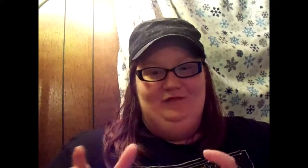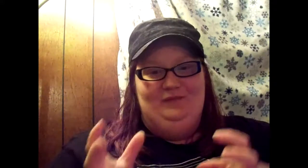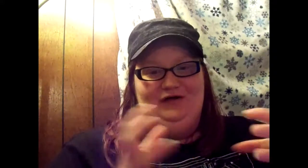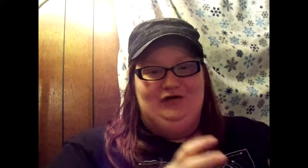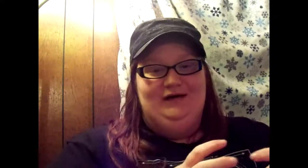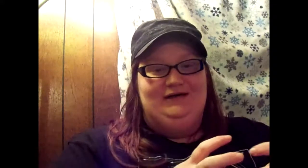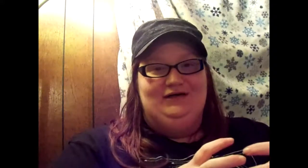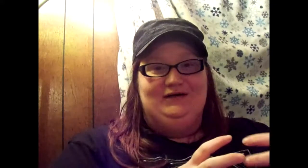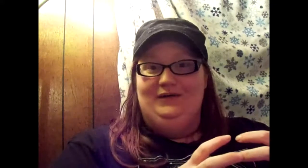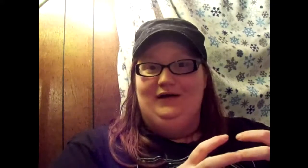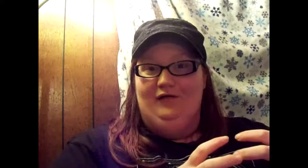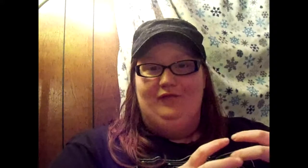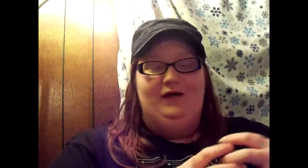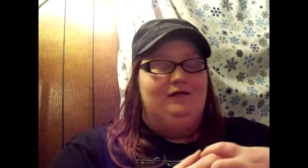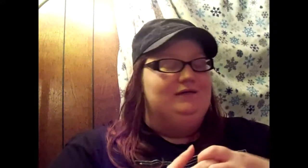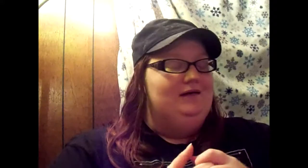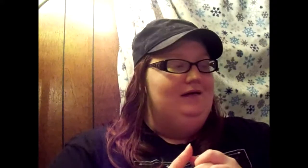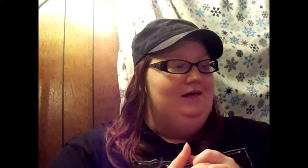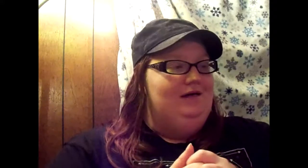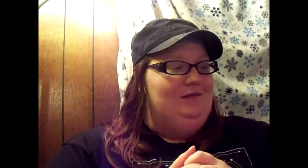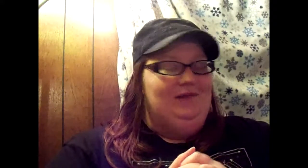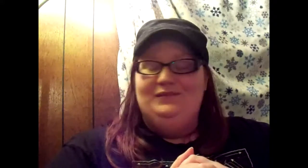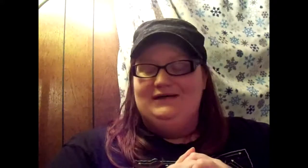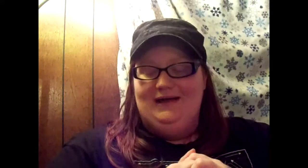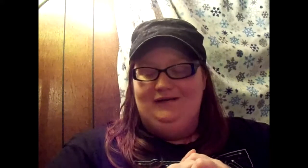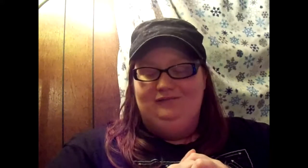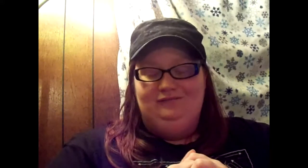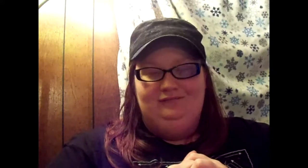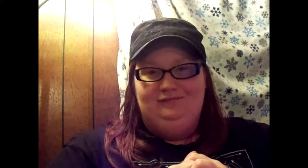my drinks just so he didn't go for those. But I'm just like,